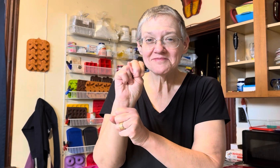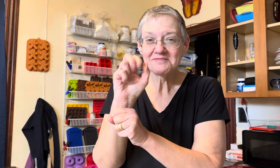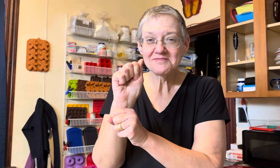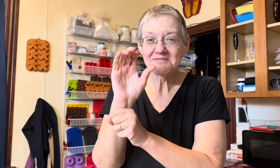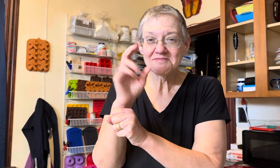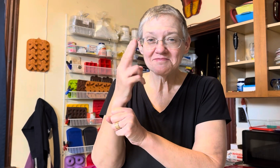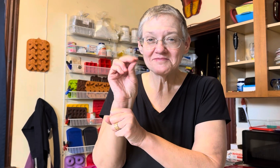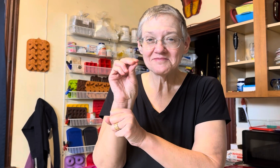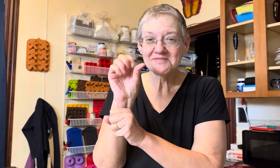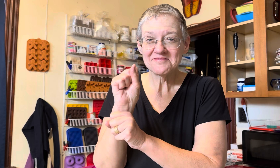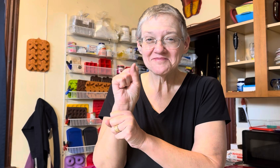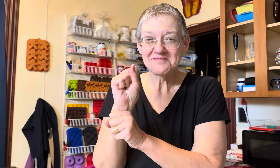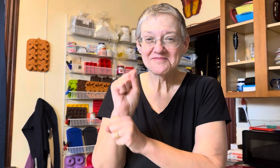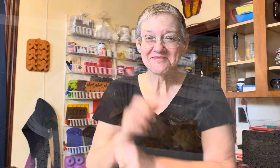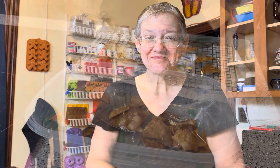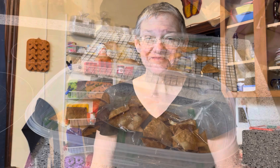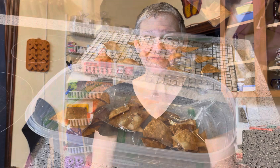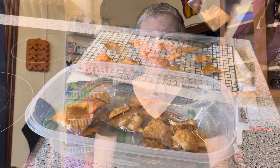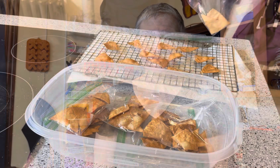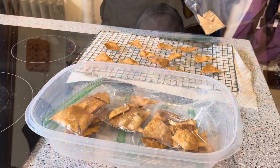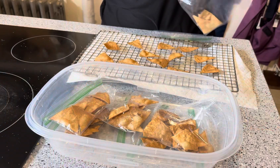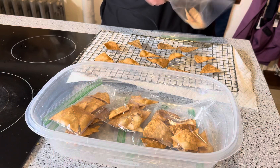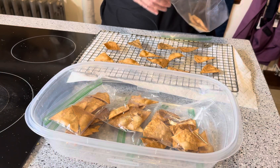Saturdays, I make him nachos.